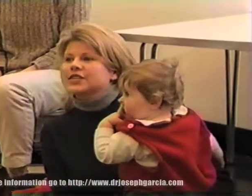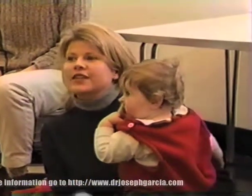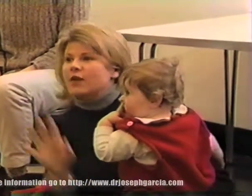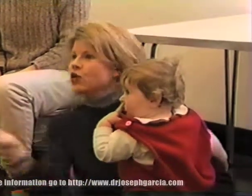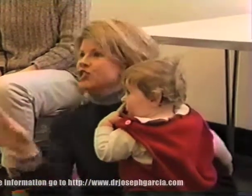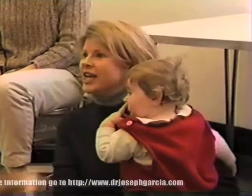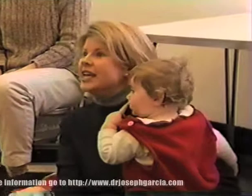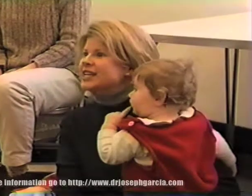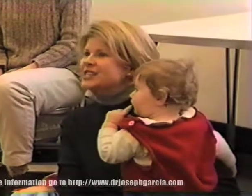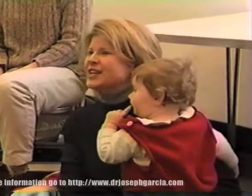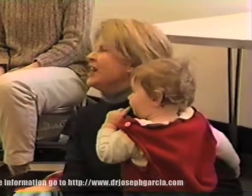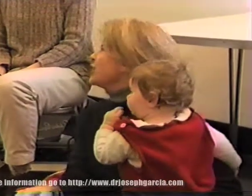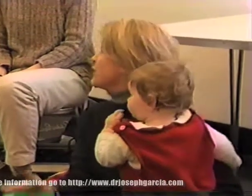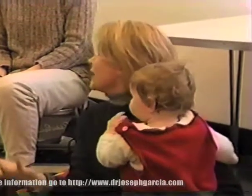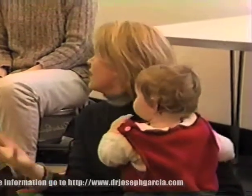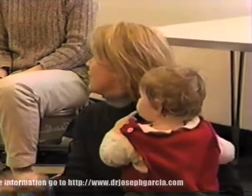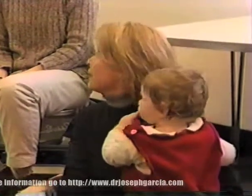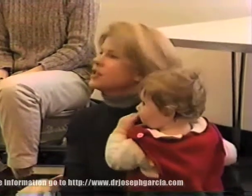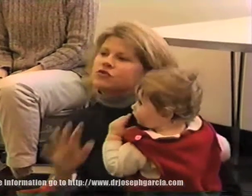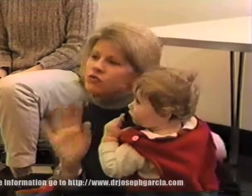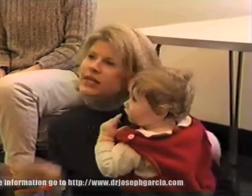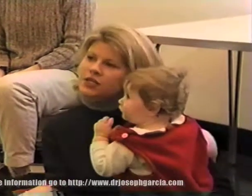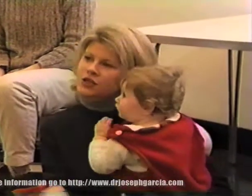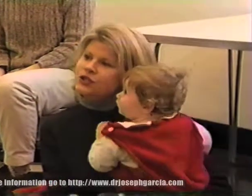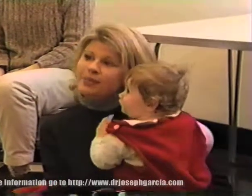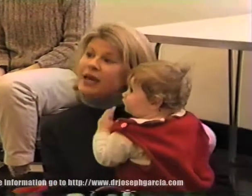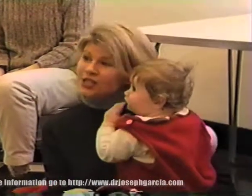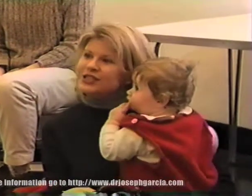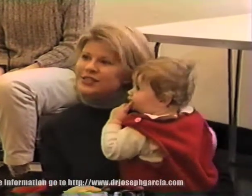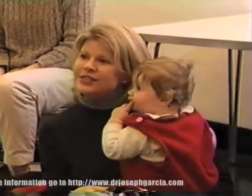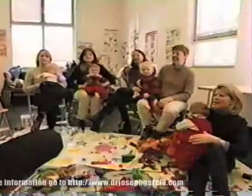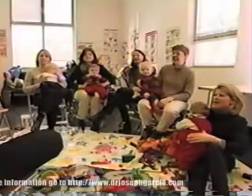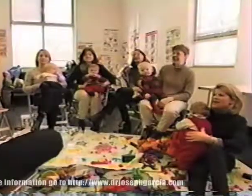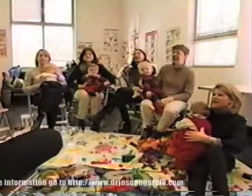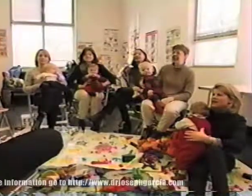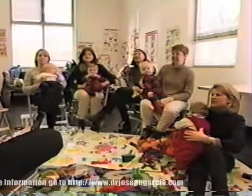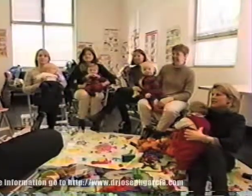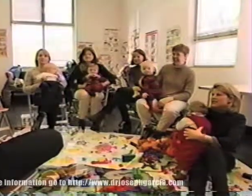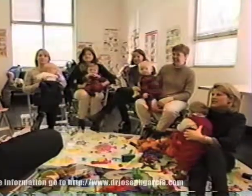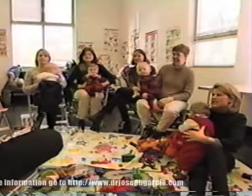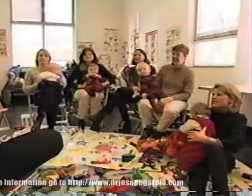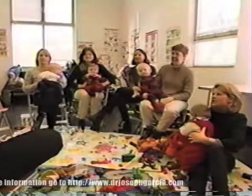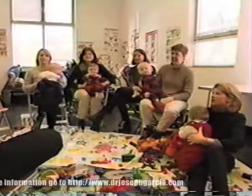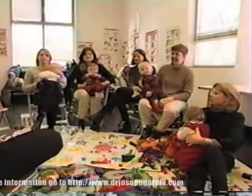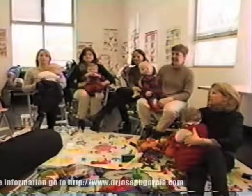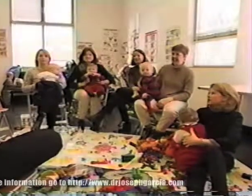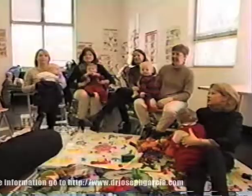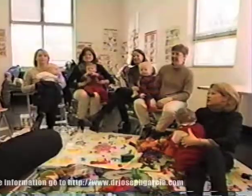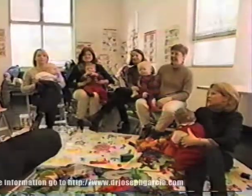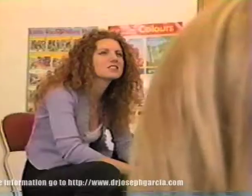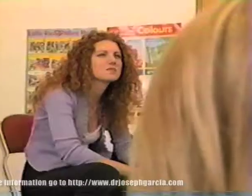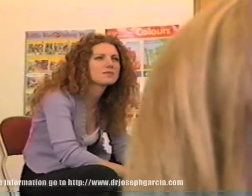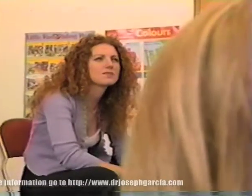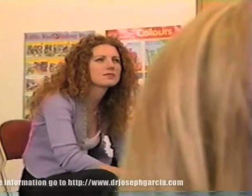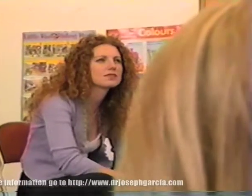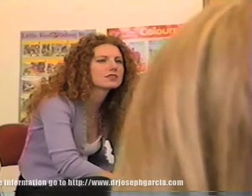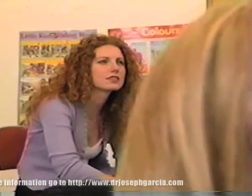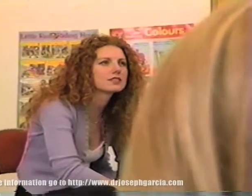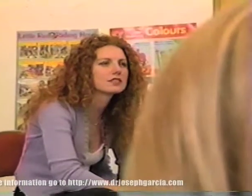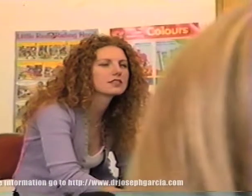they want to eat. And I found you do need patience. Generally, though, our 5 mums gave it a